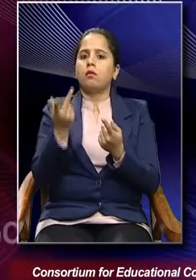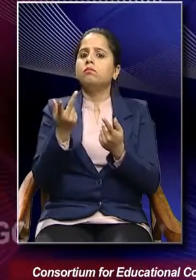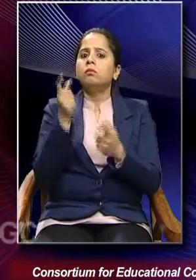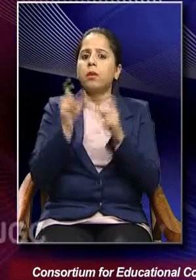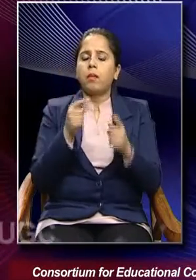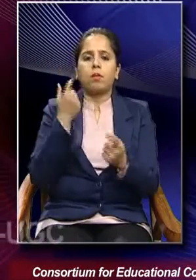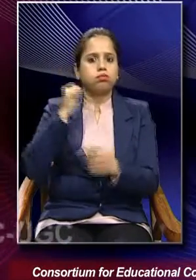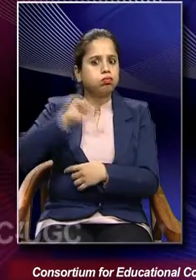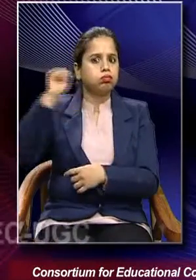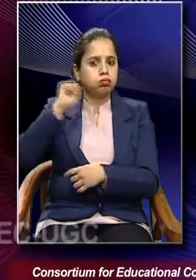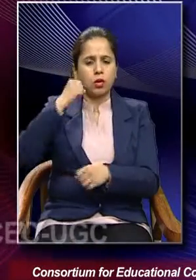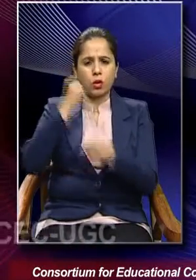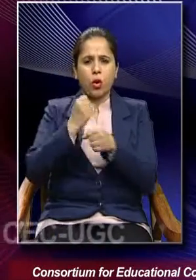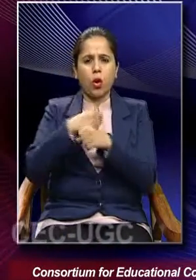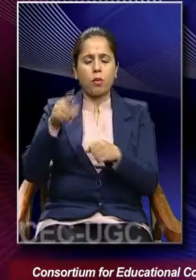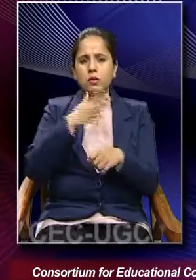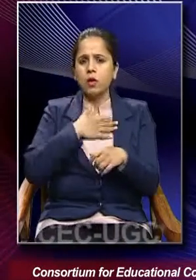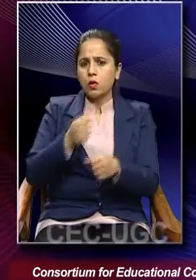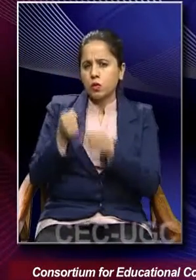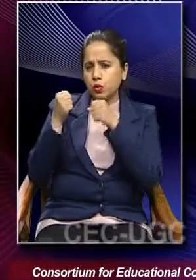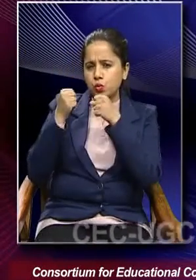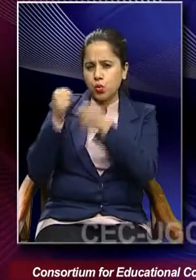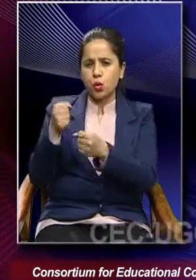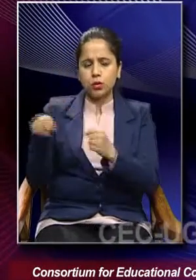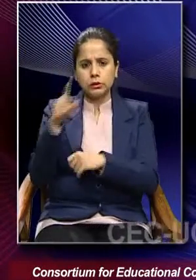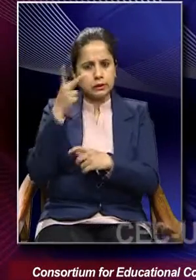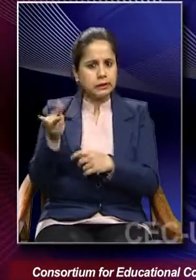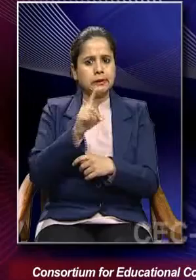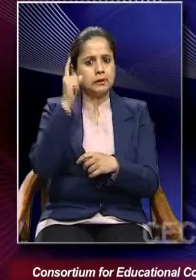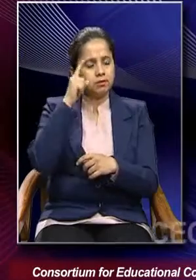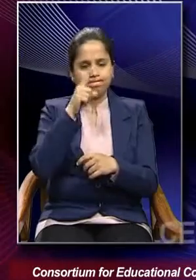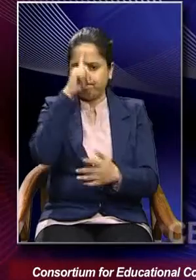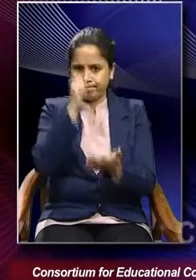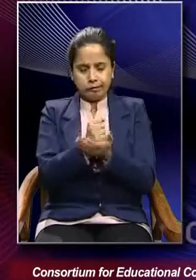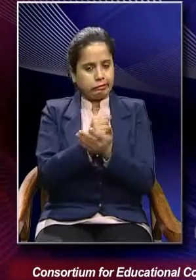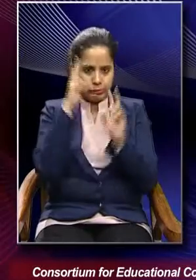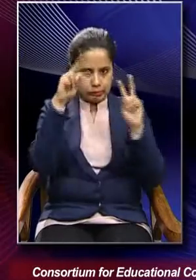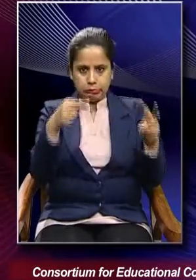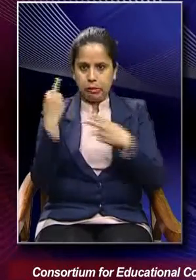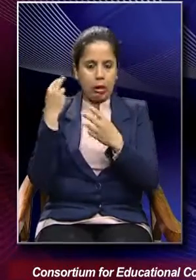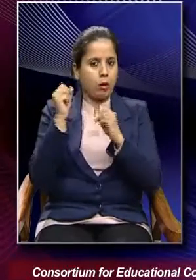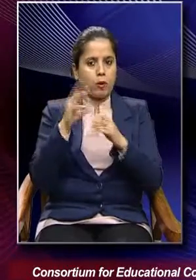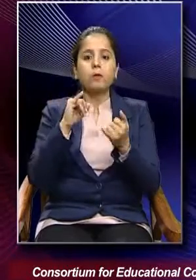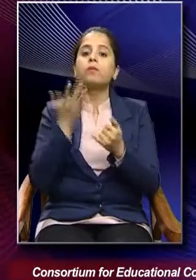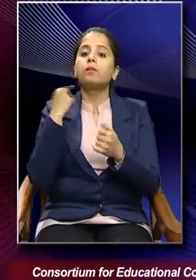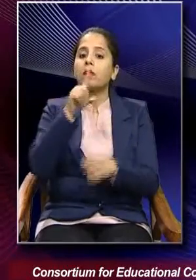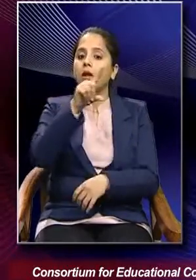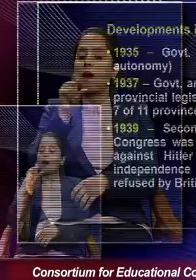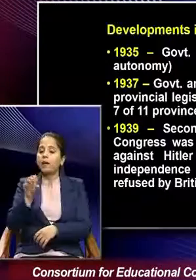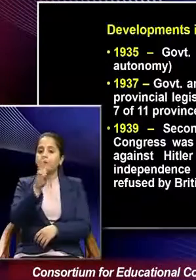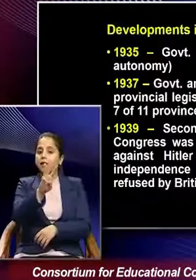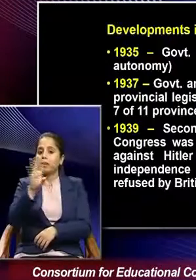government, however, was forced to reconsider its decision, and finally in